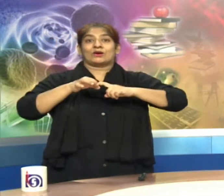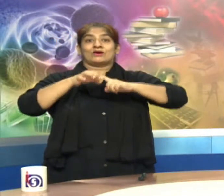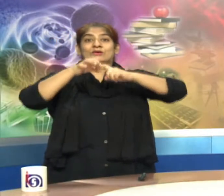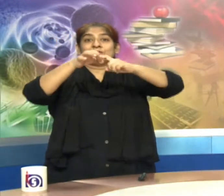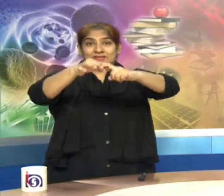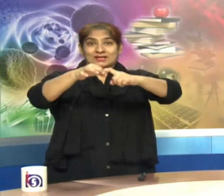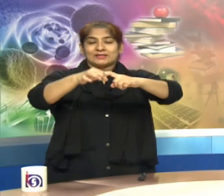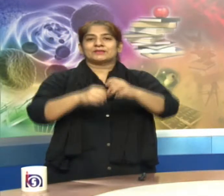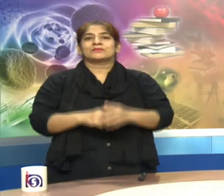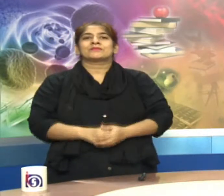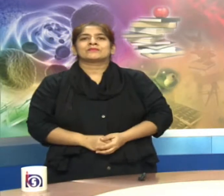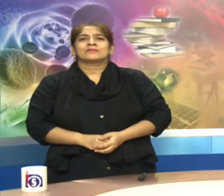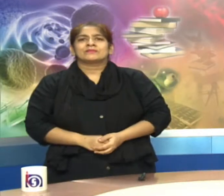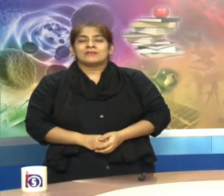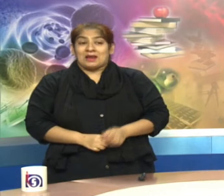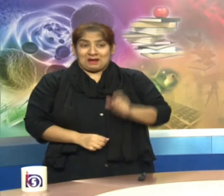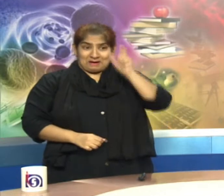Ninth question